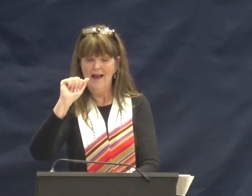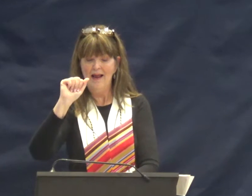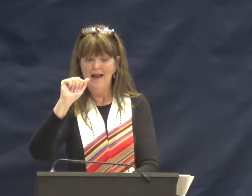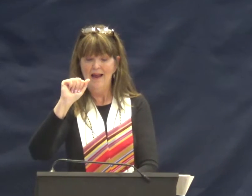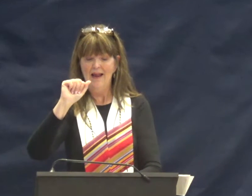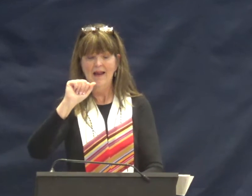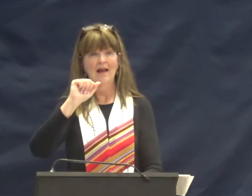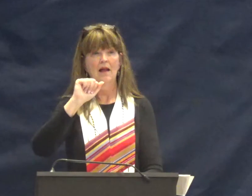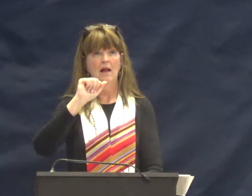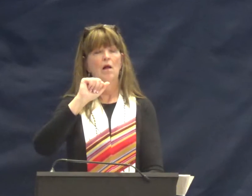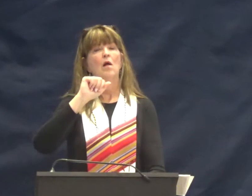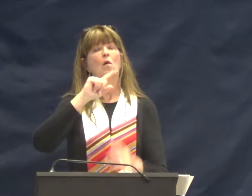Gehenna